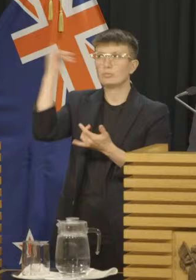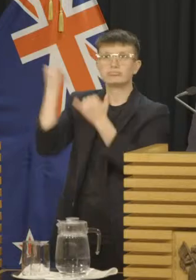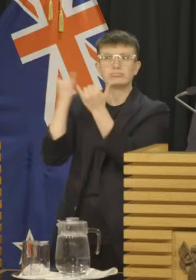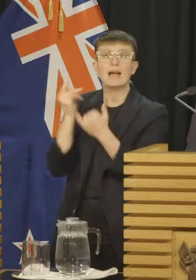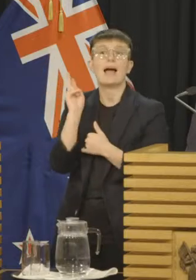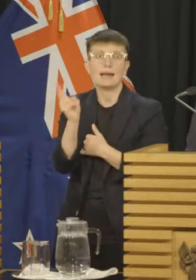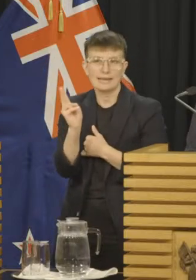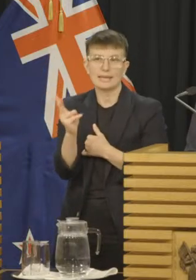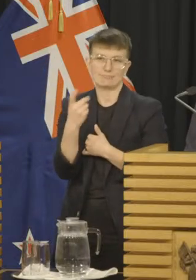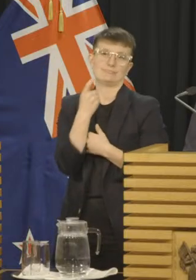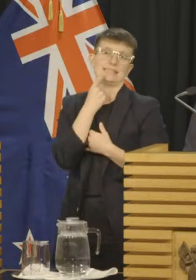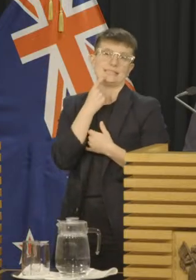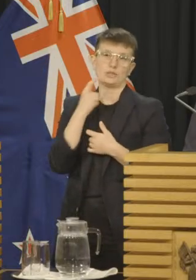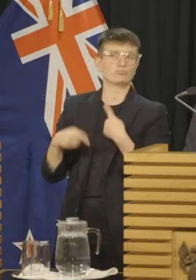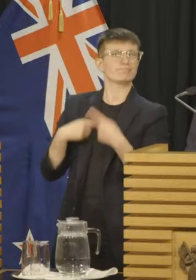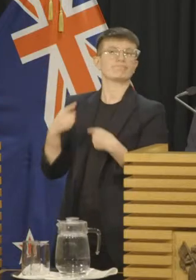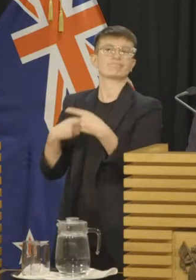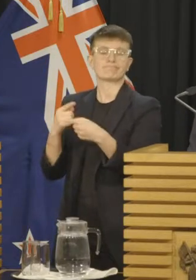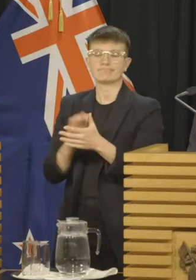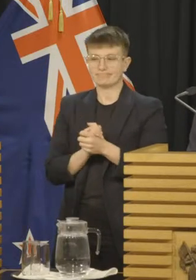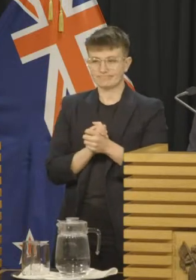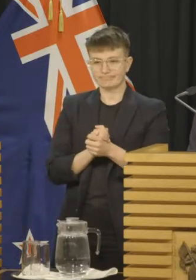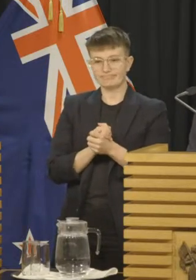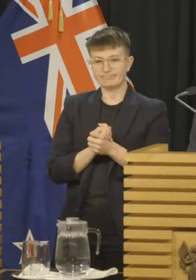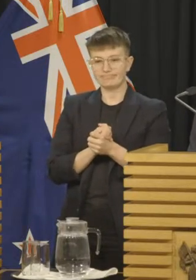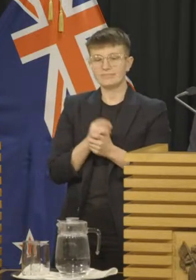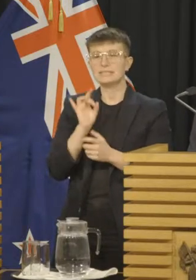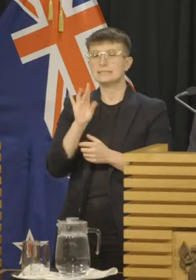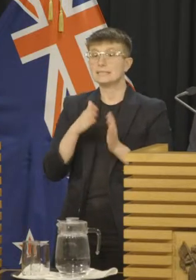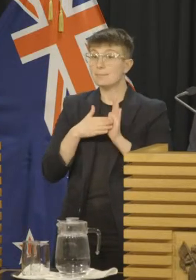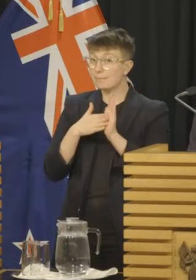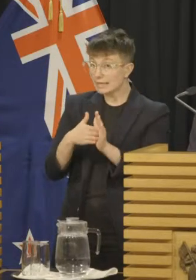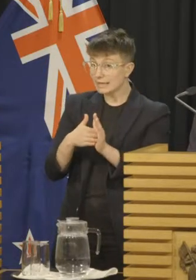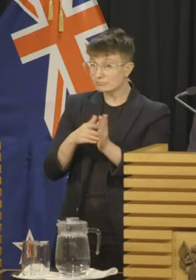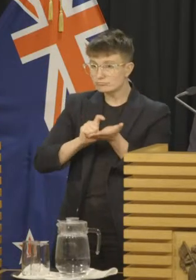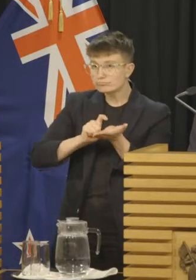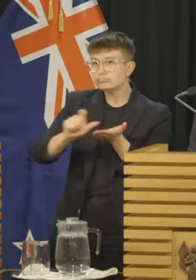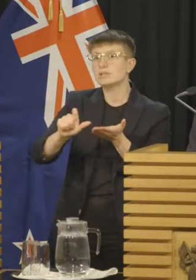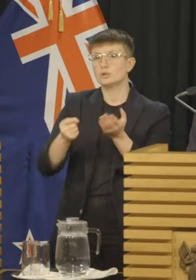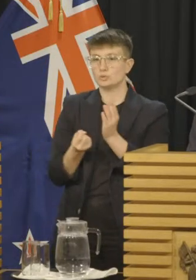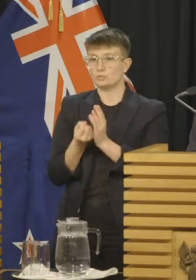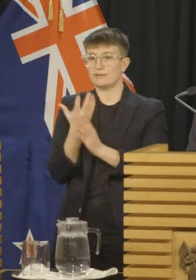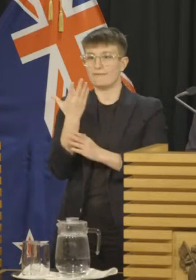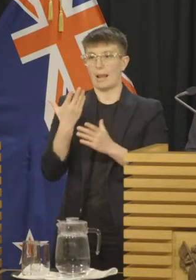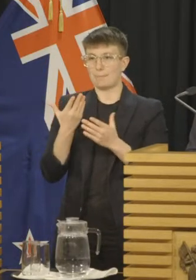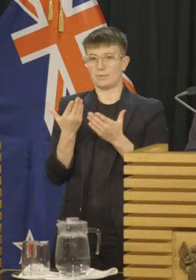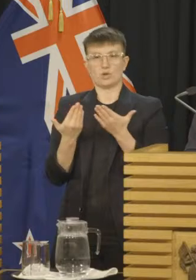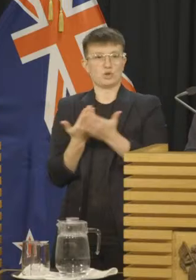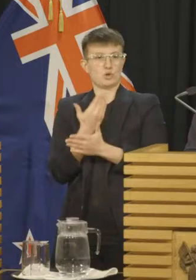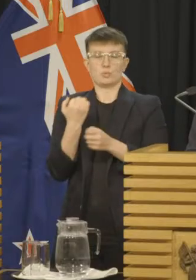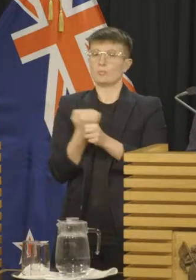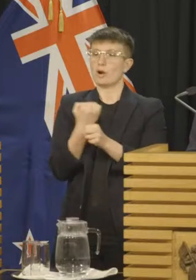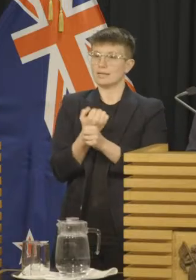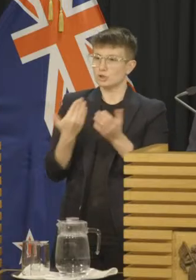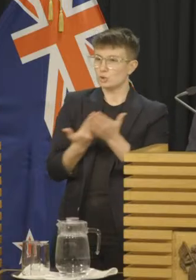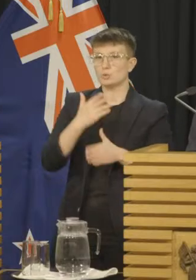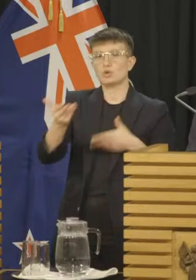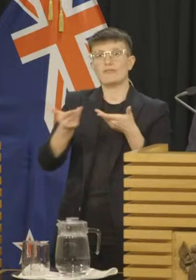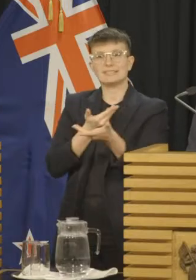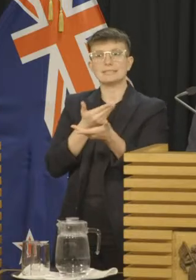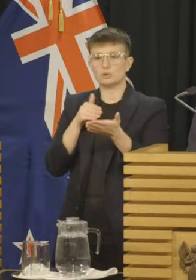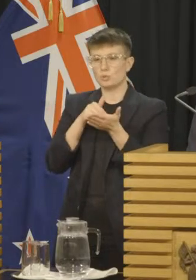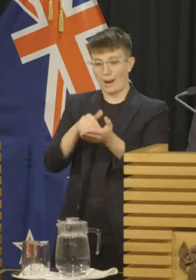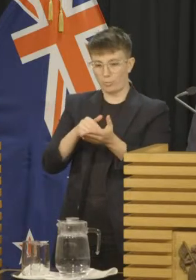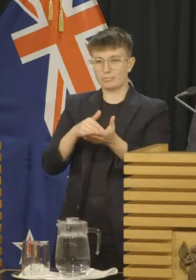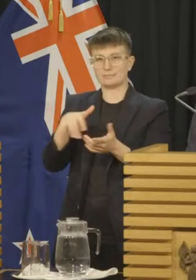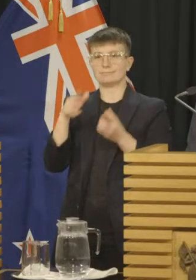being invested to develop new products and services to drive growth in the future, for example, by allowing